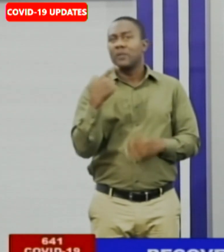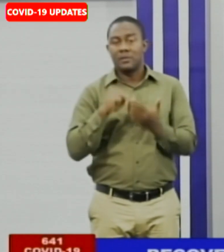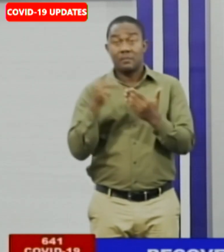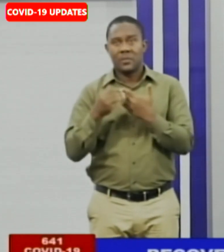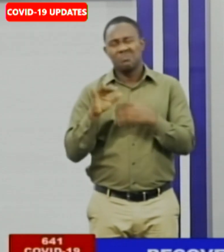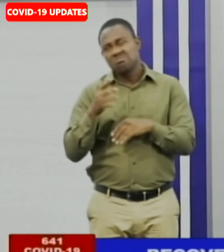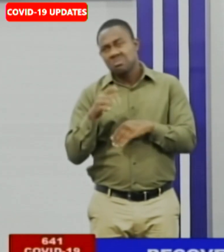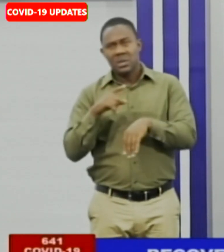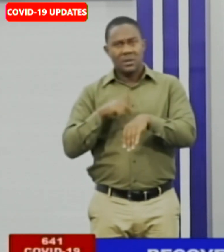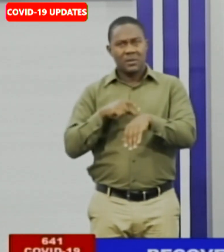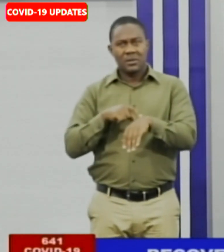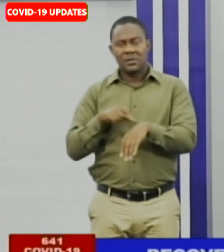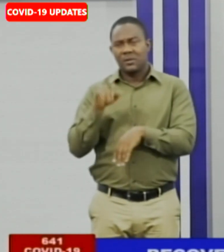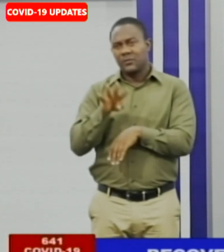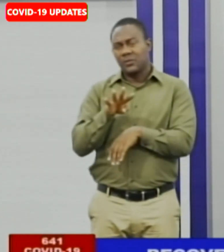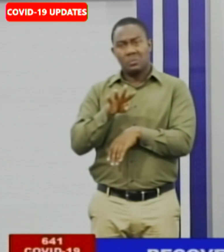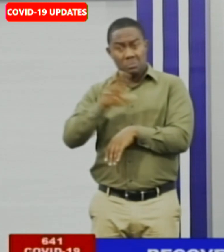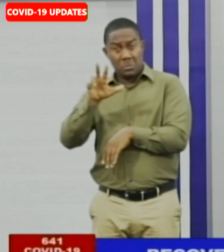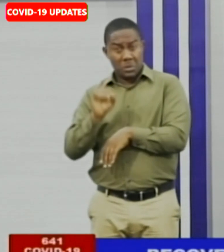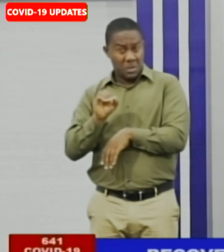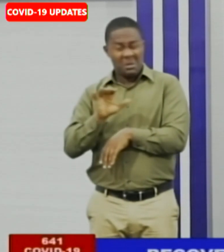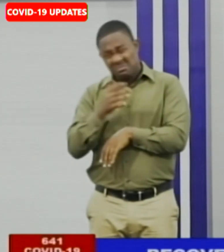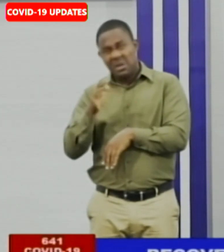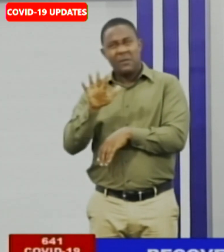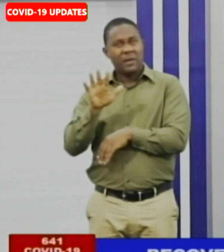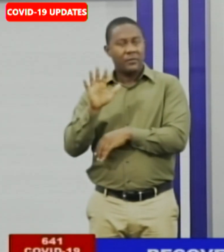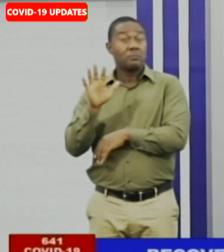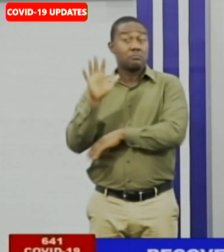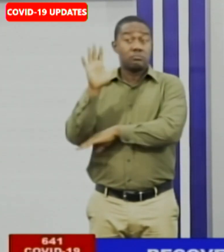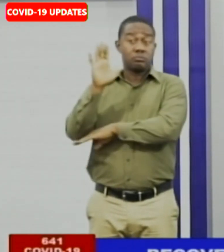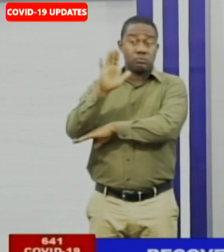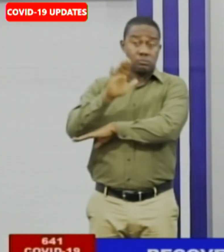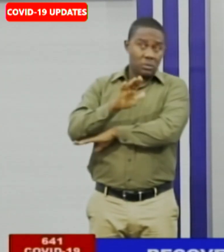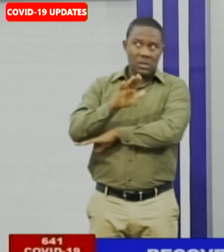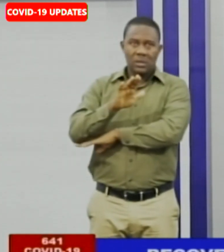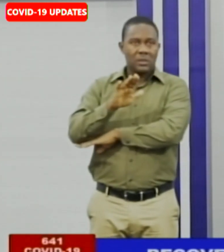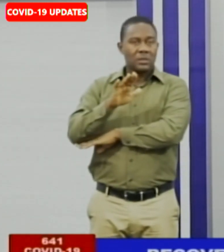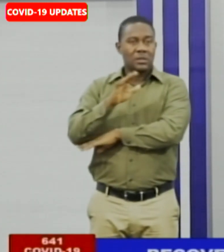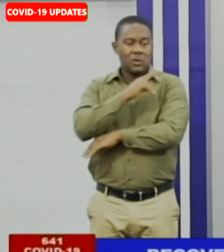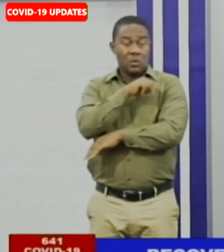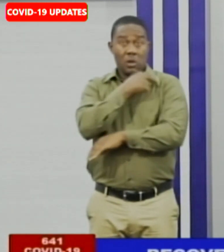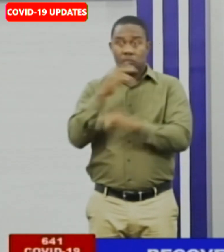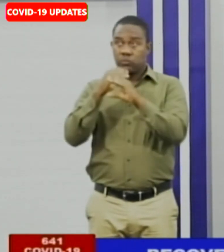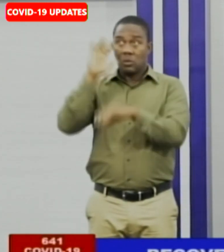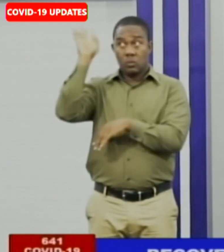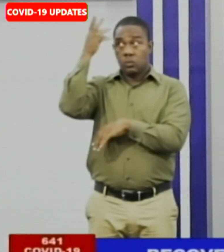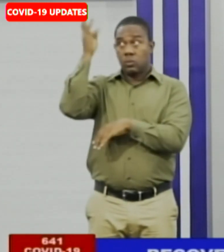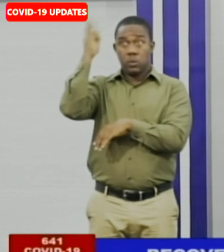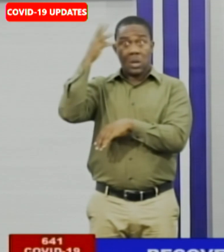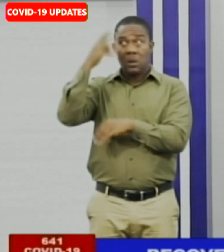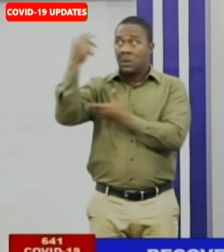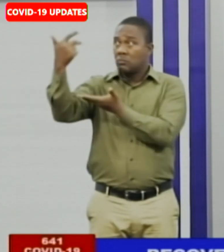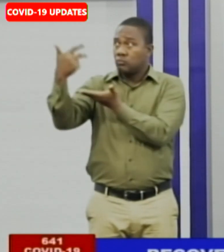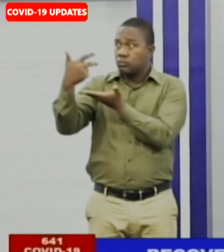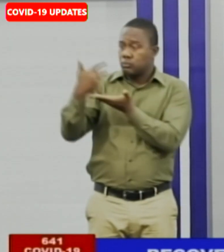around 4:35 o'clock p.m., the ambulance came. That is the place where